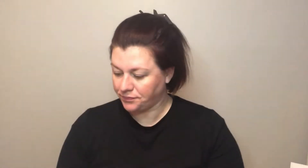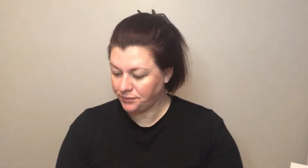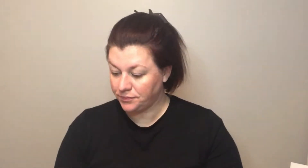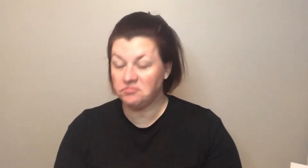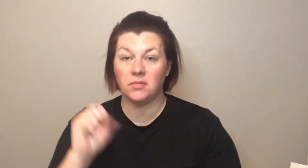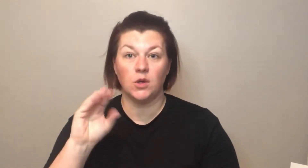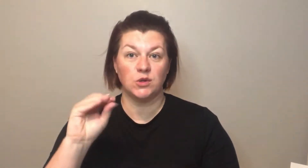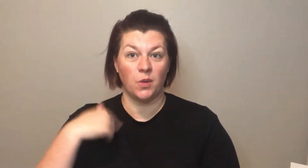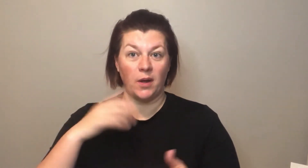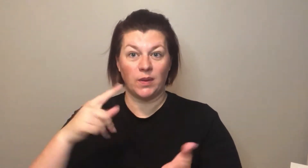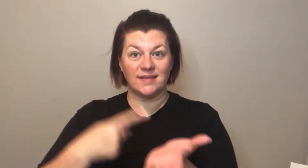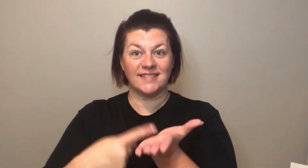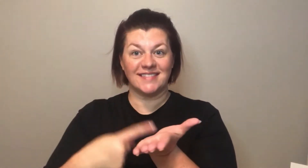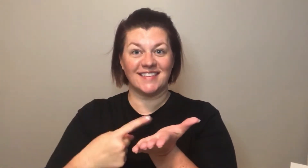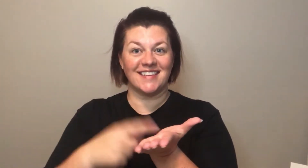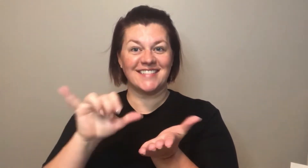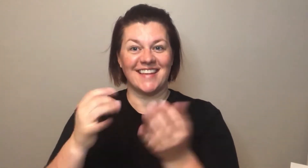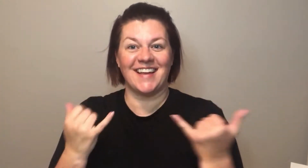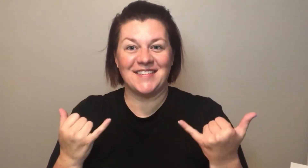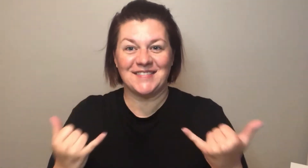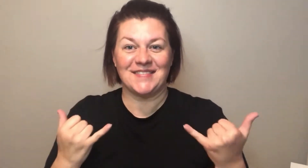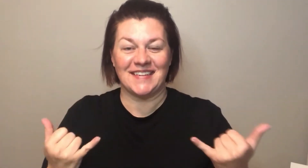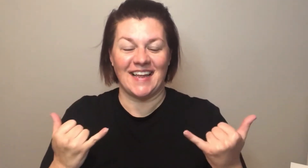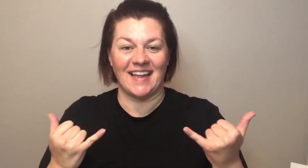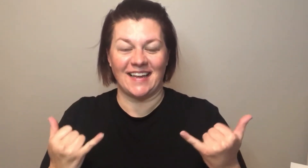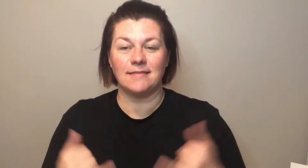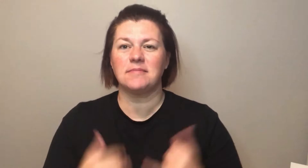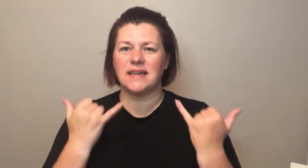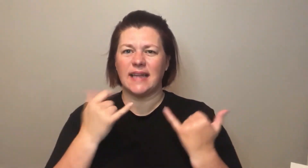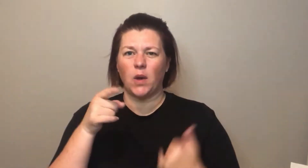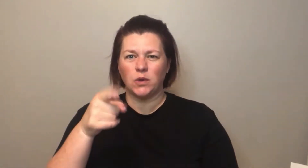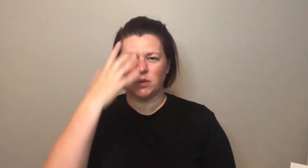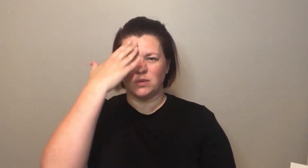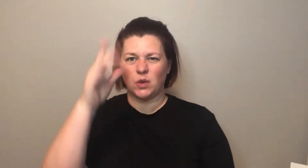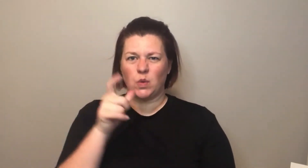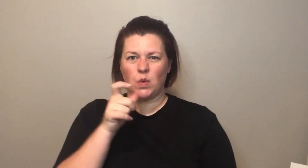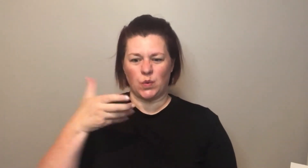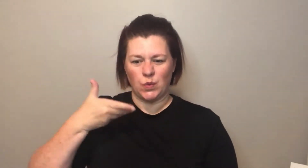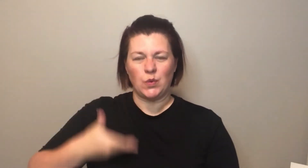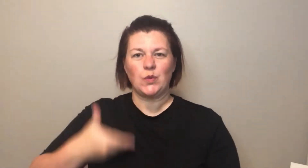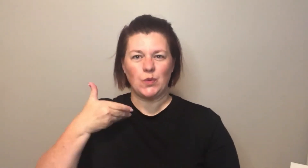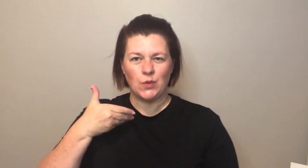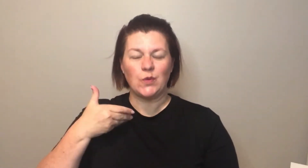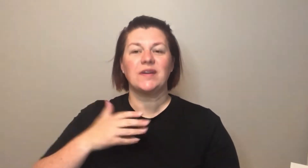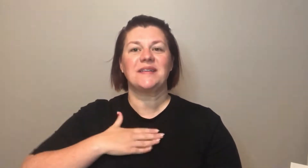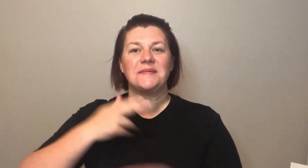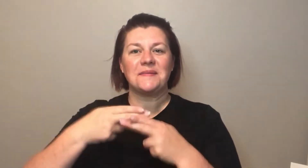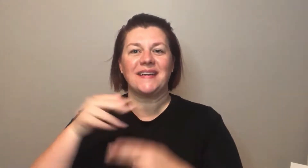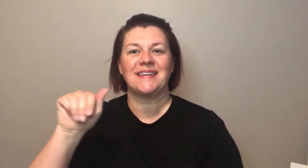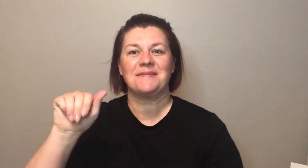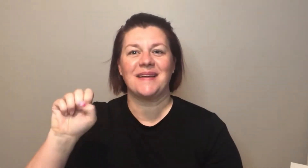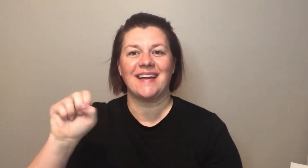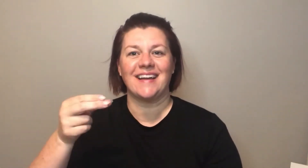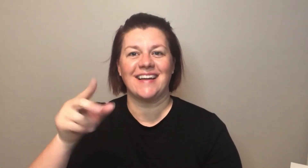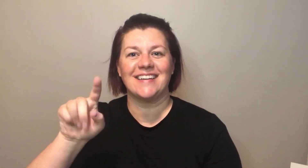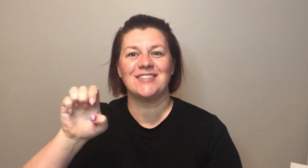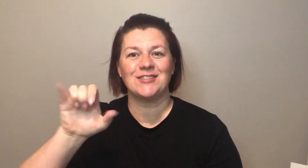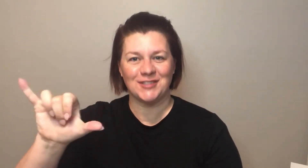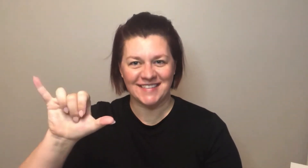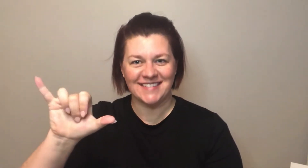and I just wanted to kind of talk about that a little bit today. So now, who am I though? Well, my